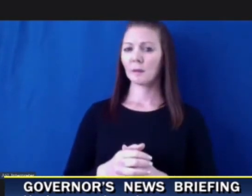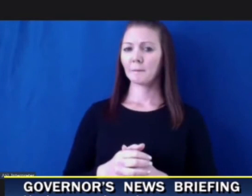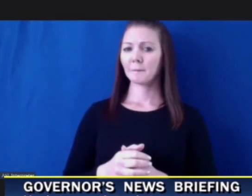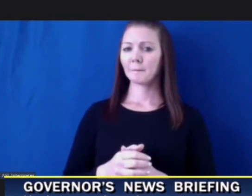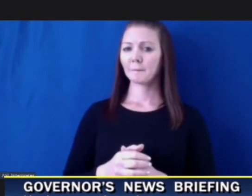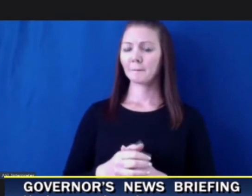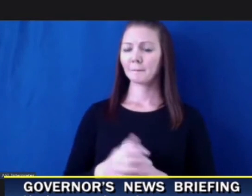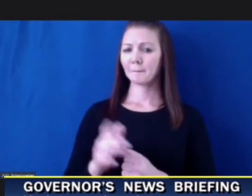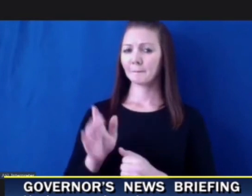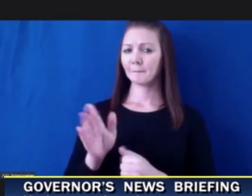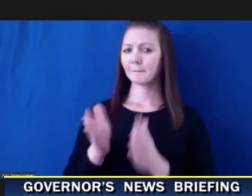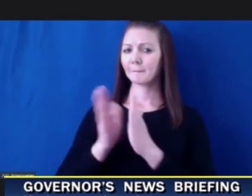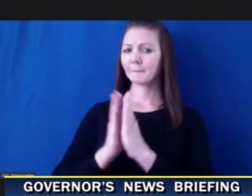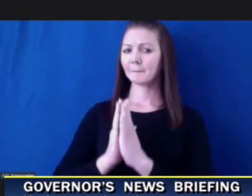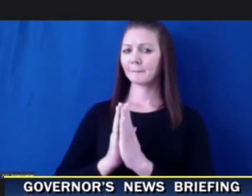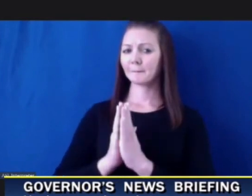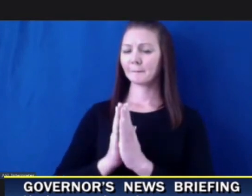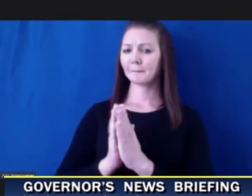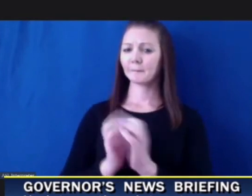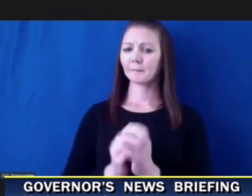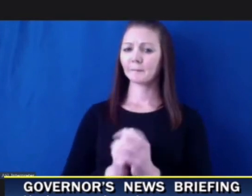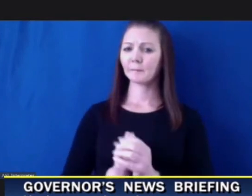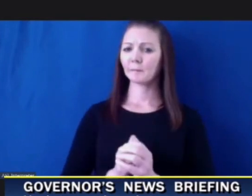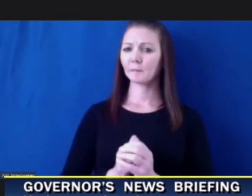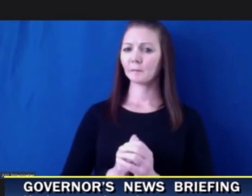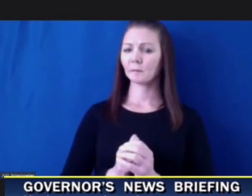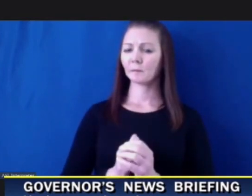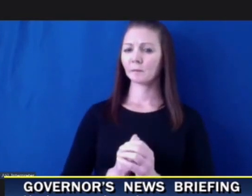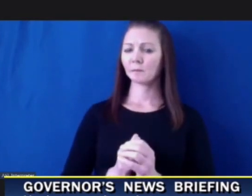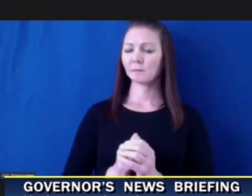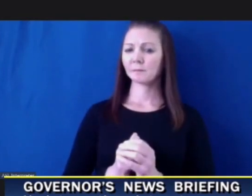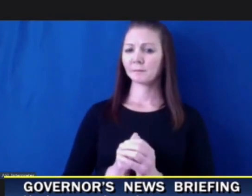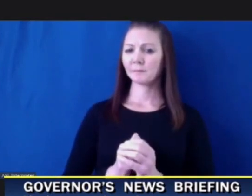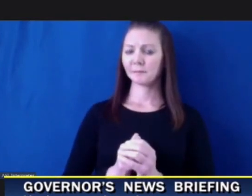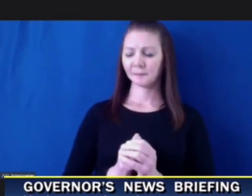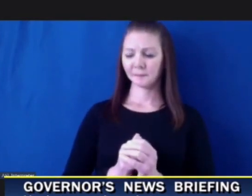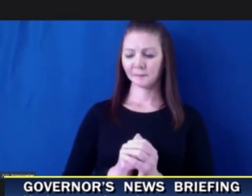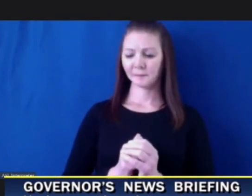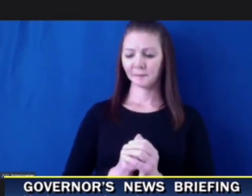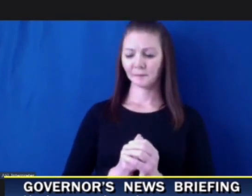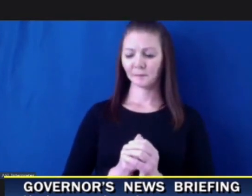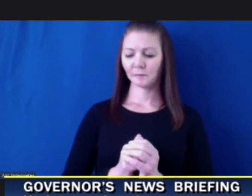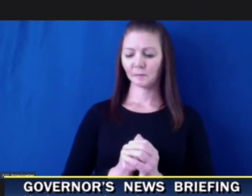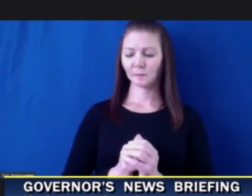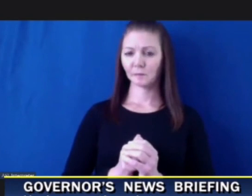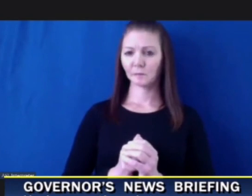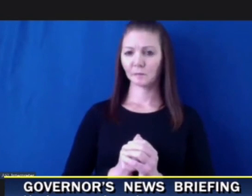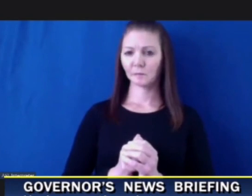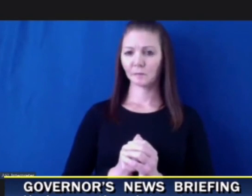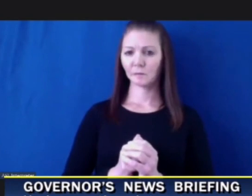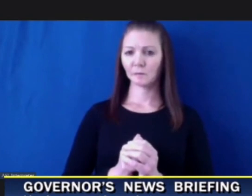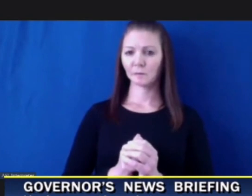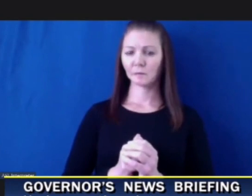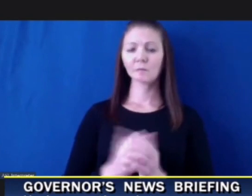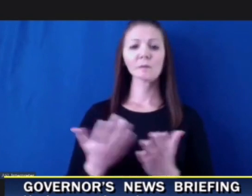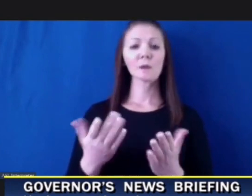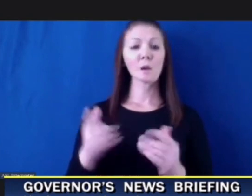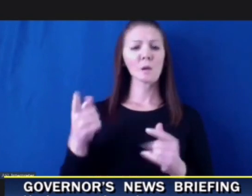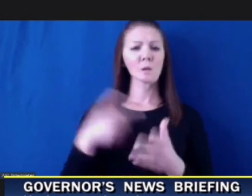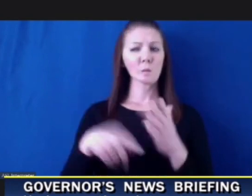do we have any, can we give people any idea of what's going to be happening, say, with public transit on Sunday? What